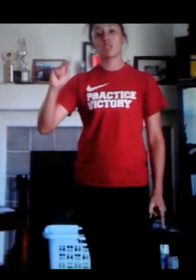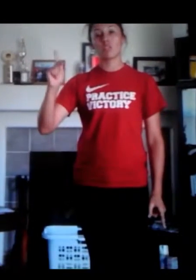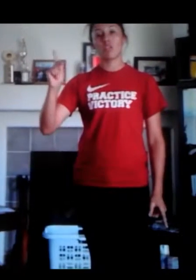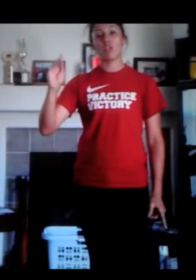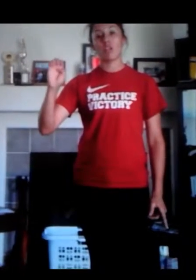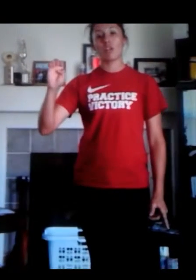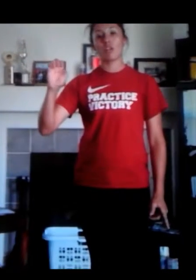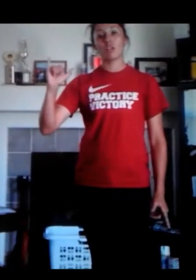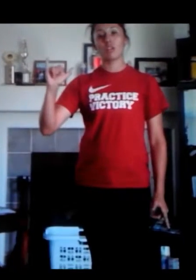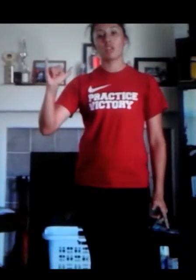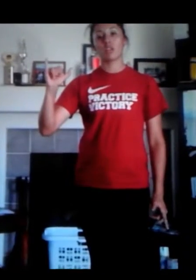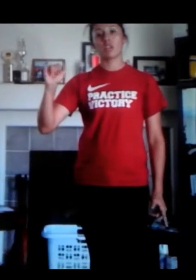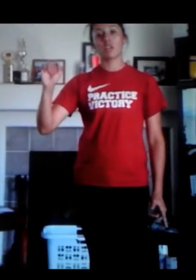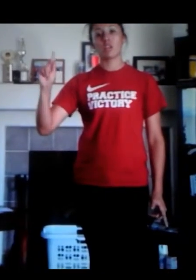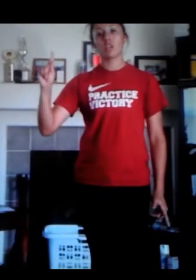Then we finally